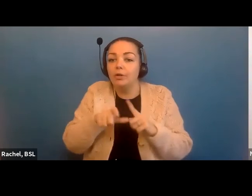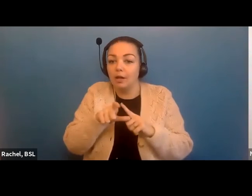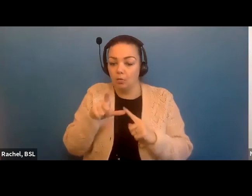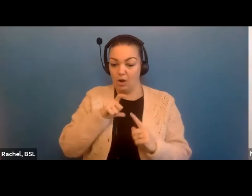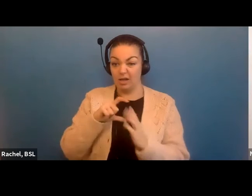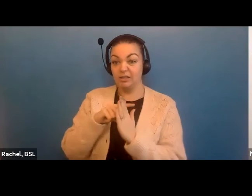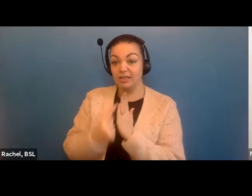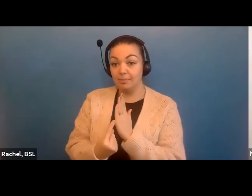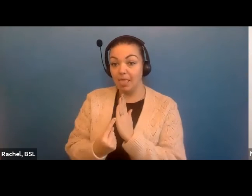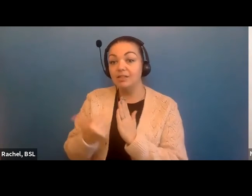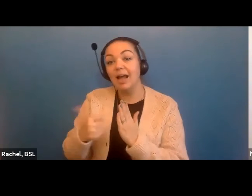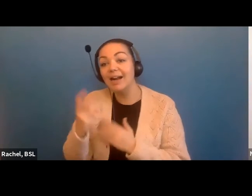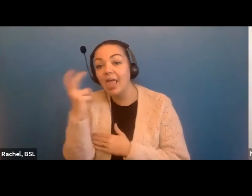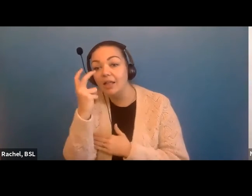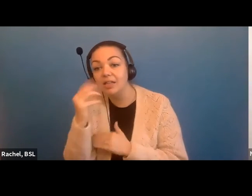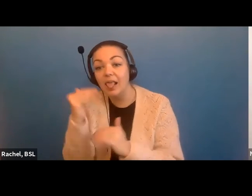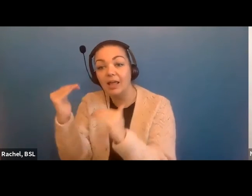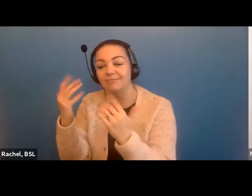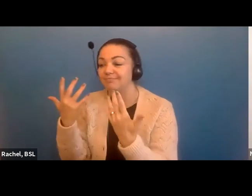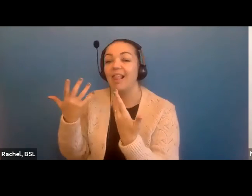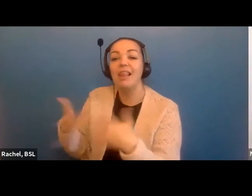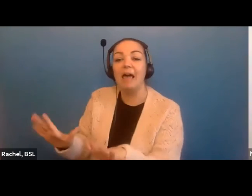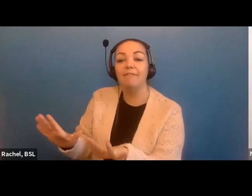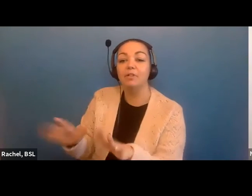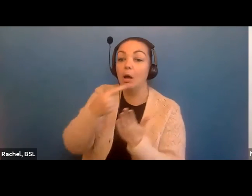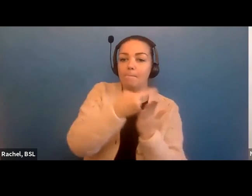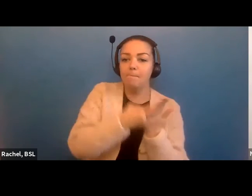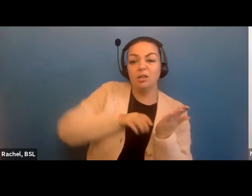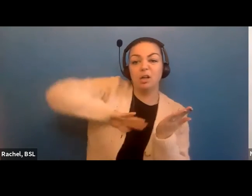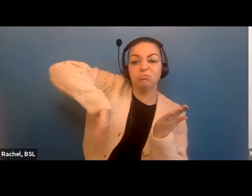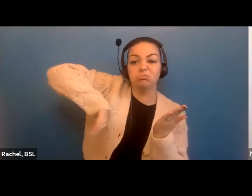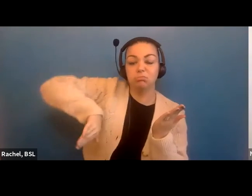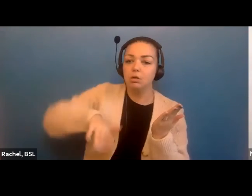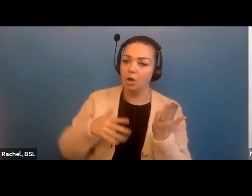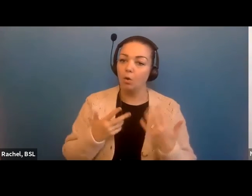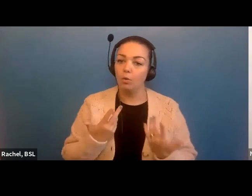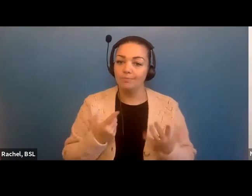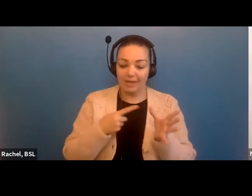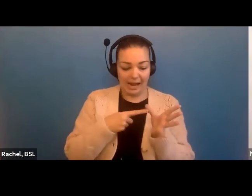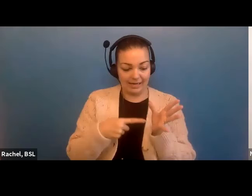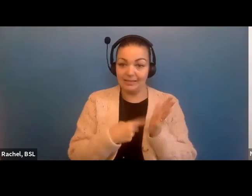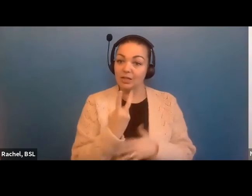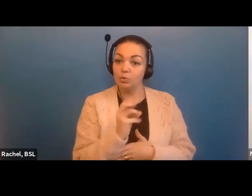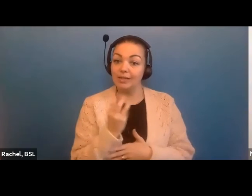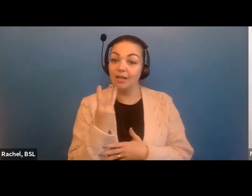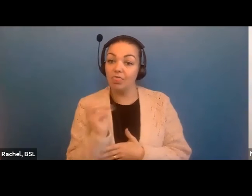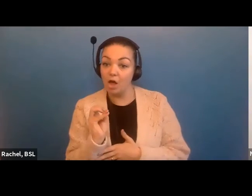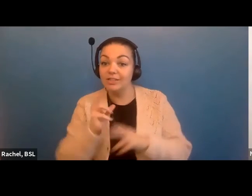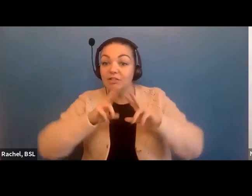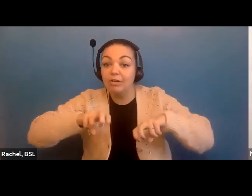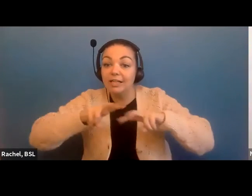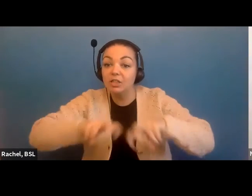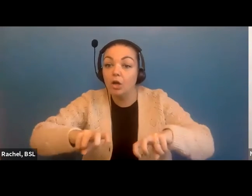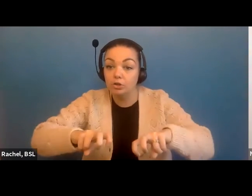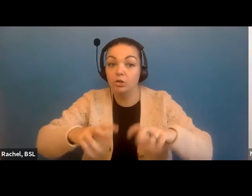disabilities and the elderly is often left behind in the policymaking process. So in our 80-20-30 research program with the UCL and then